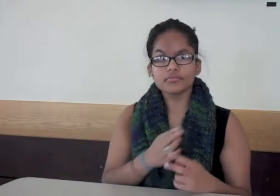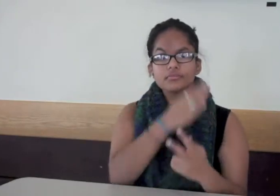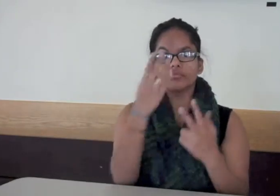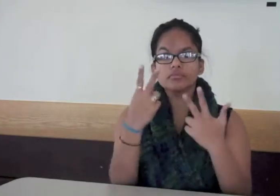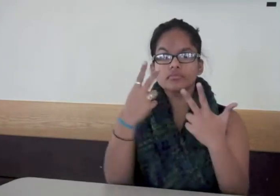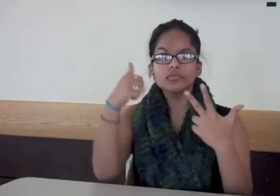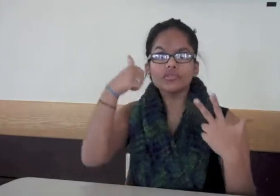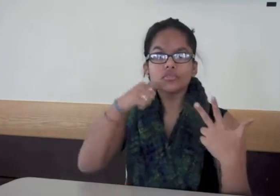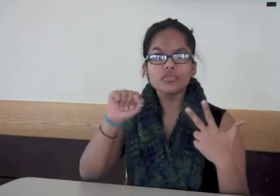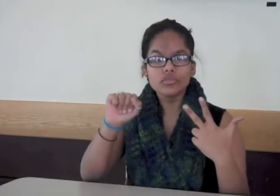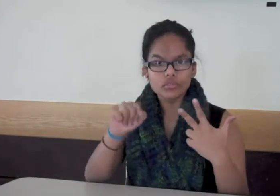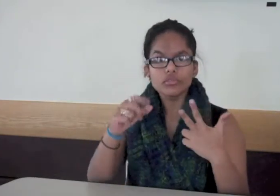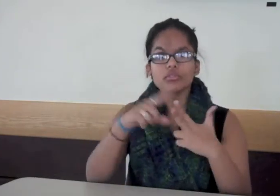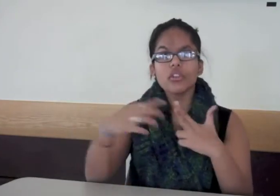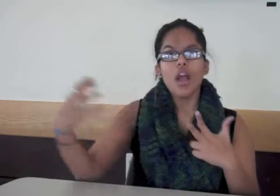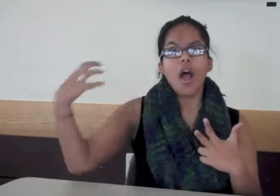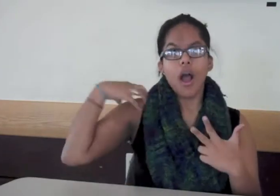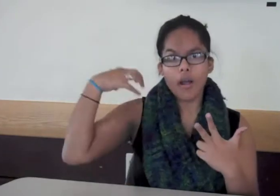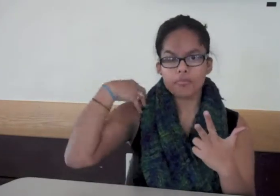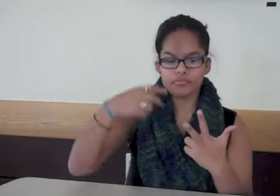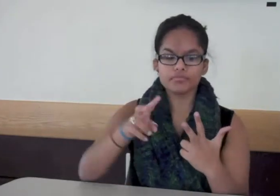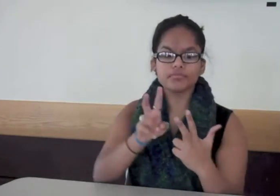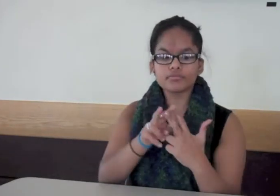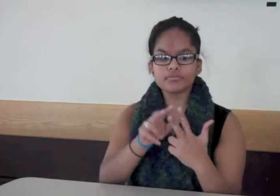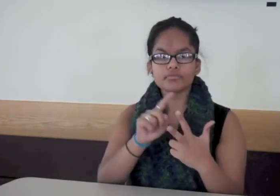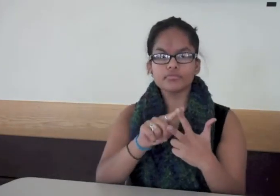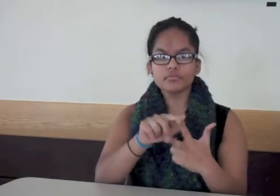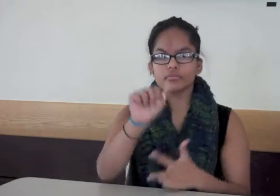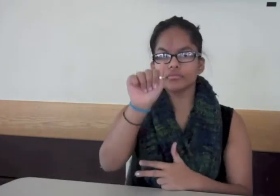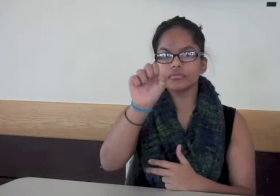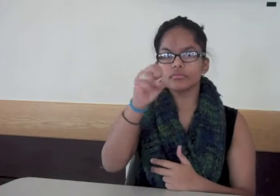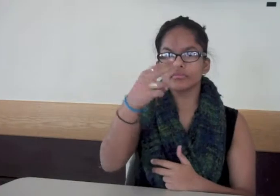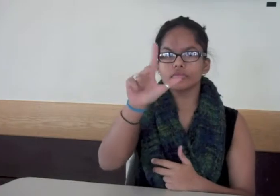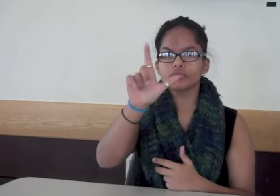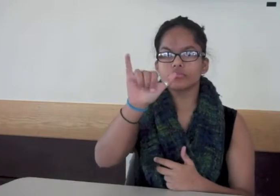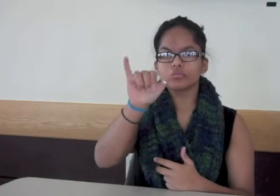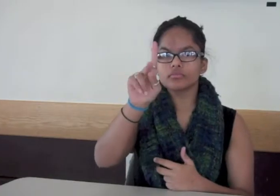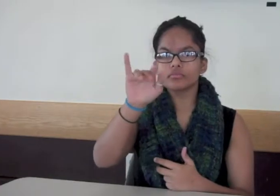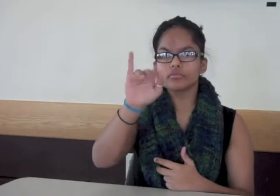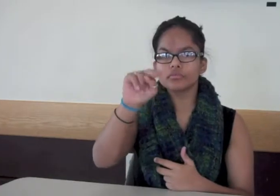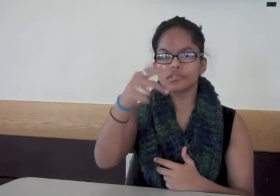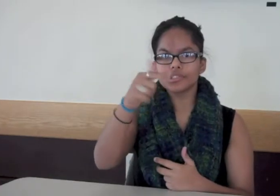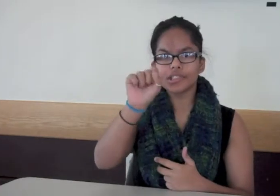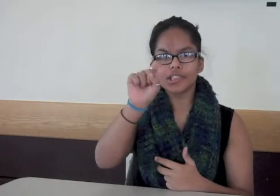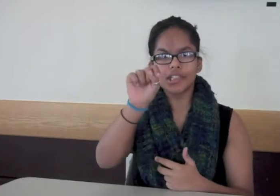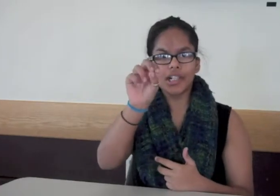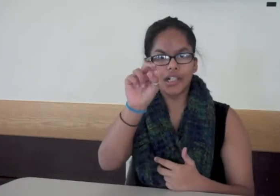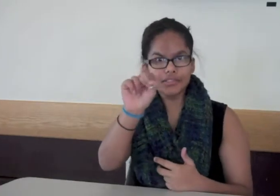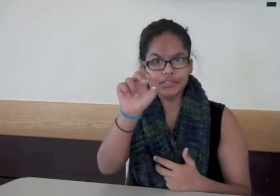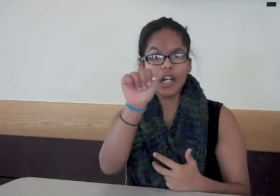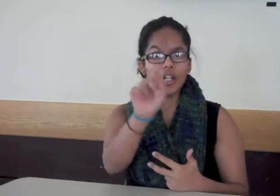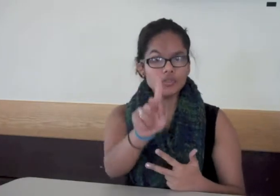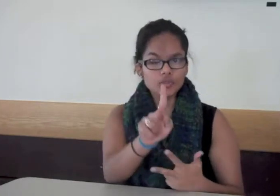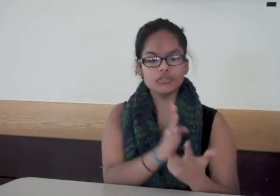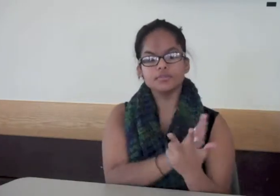And we also have our two captains, Ashley Kingston and